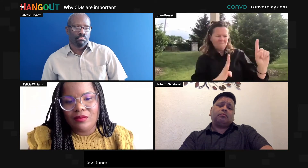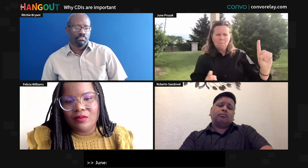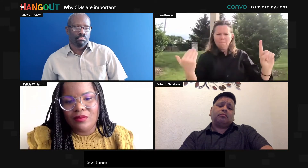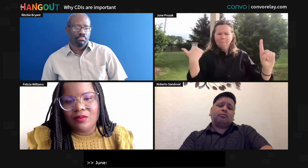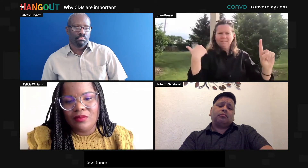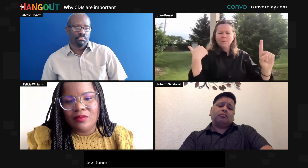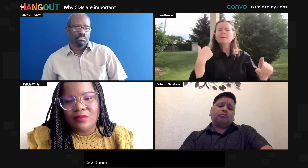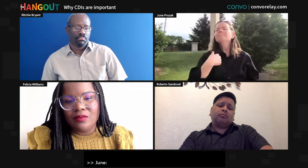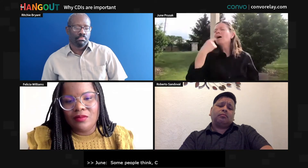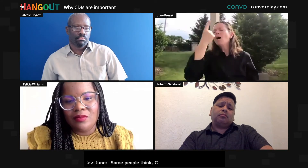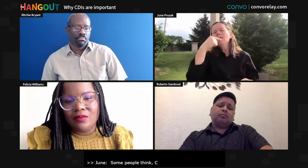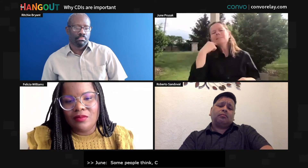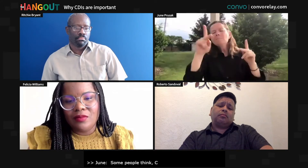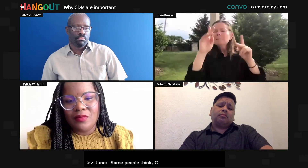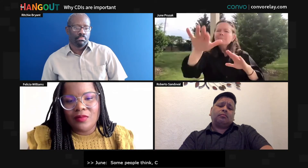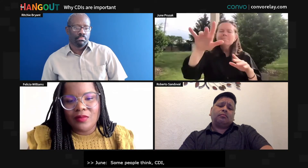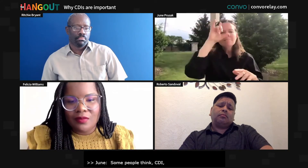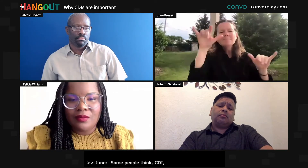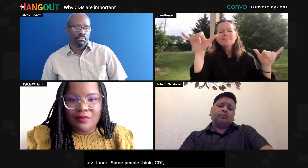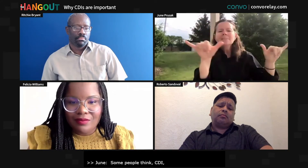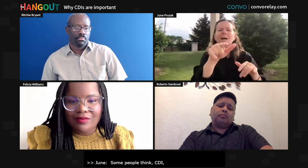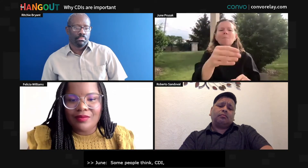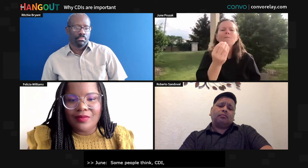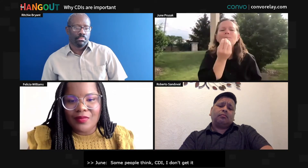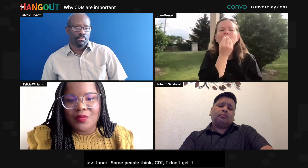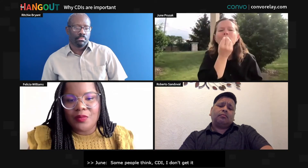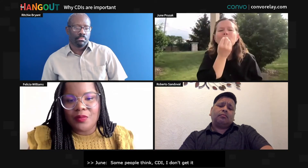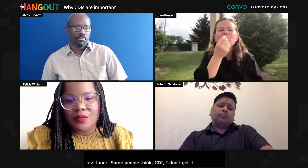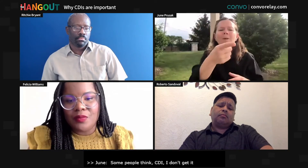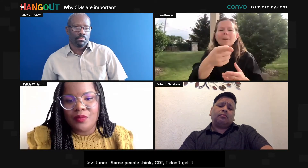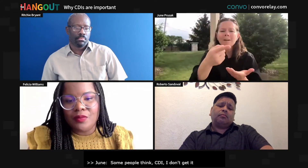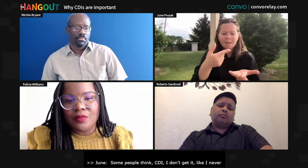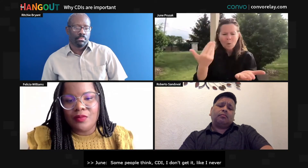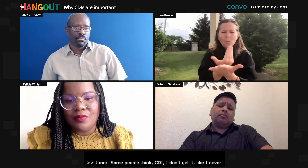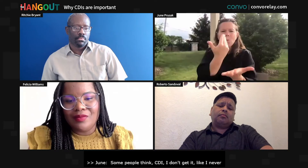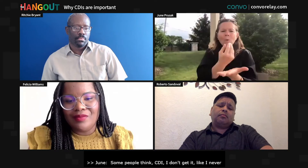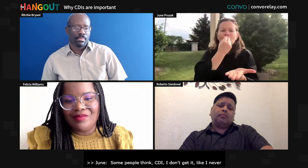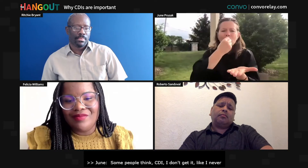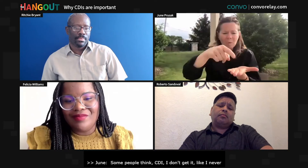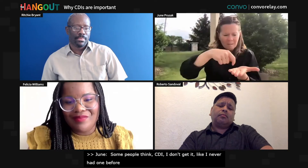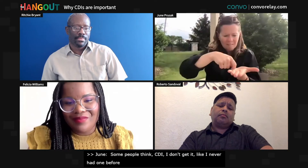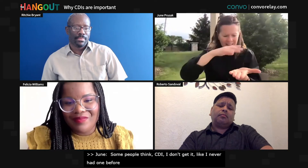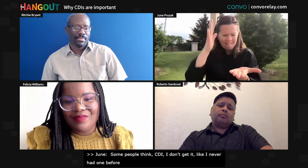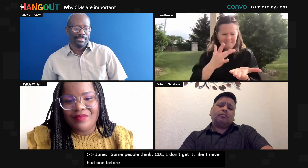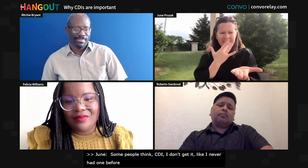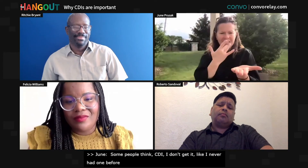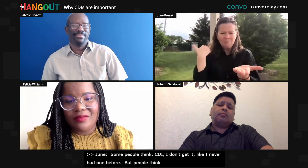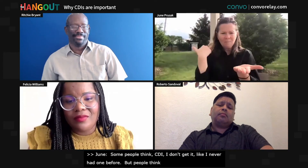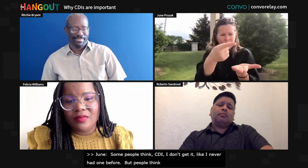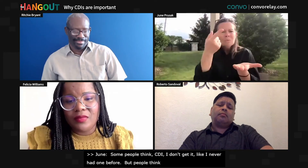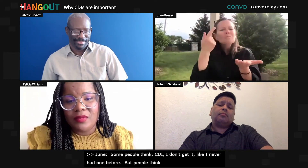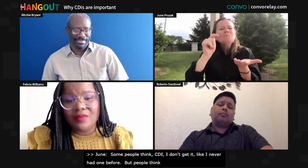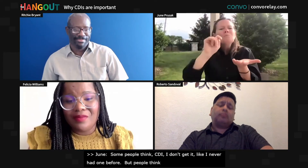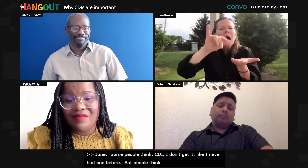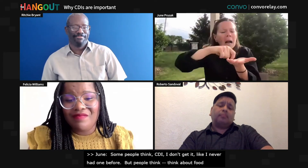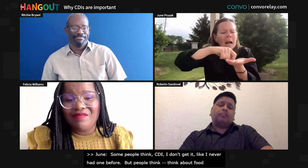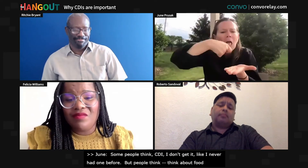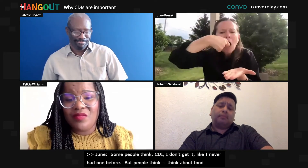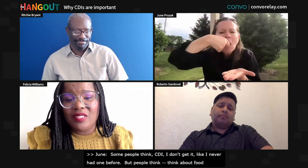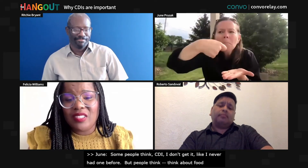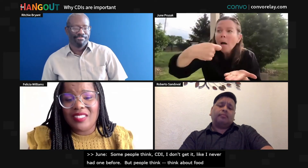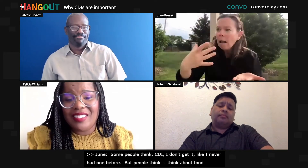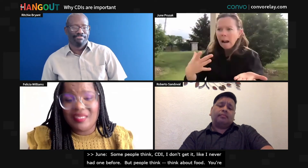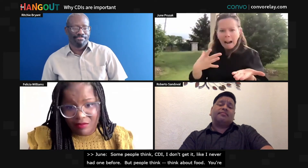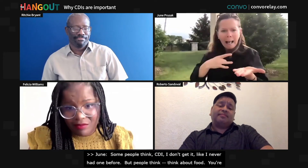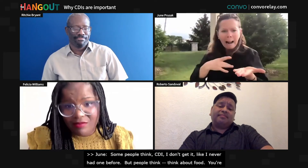Like I've never had one before, but people think think about food. You're getting new food, you've never tasted